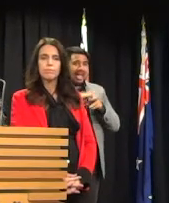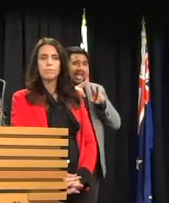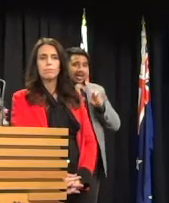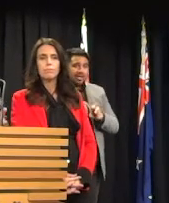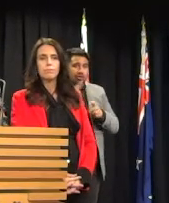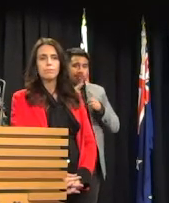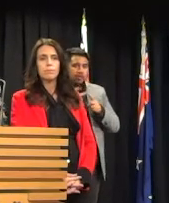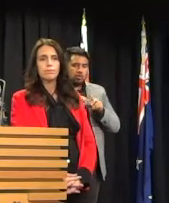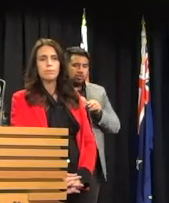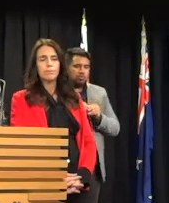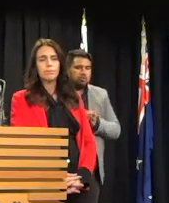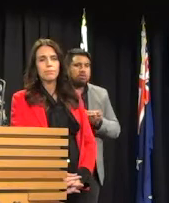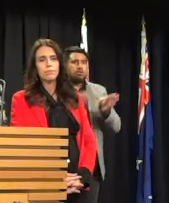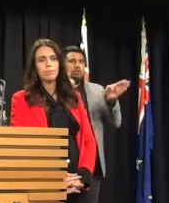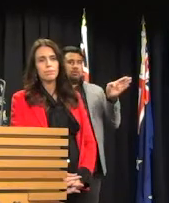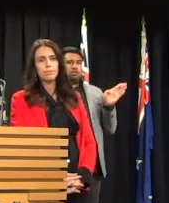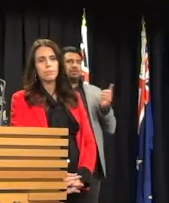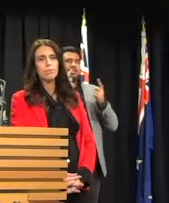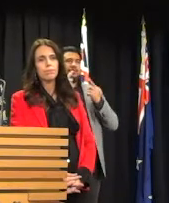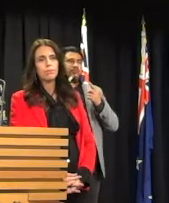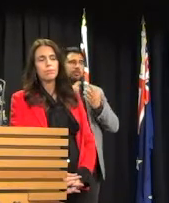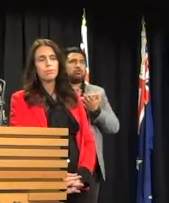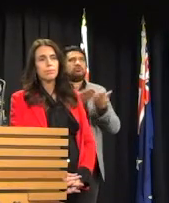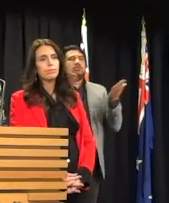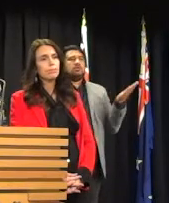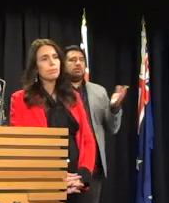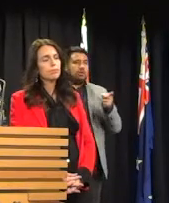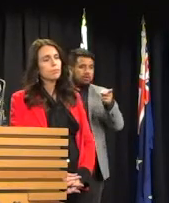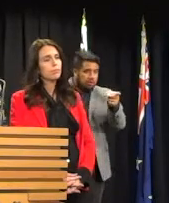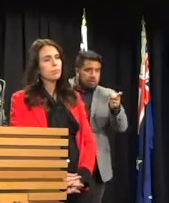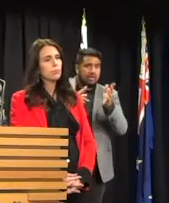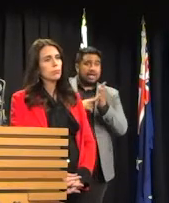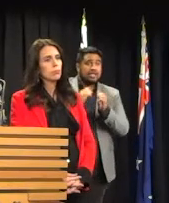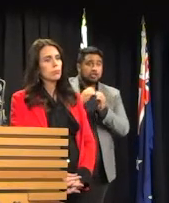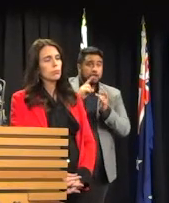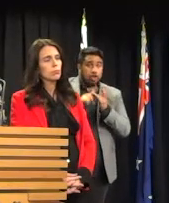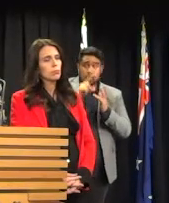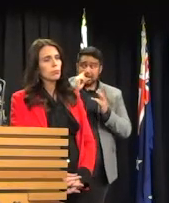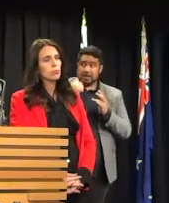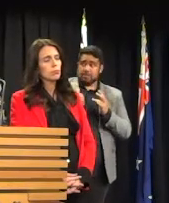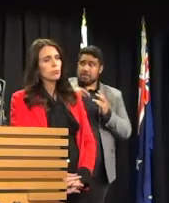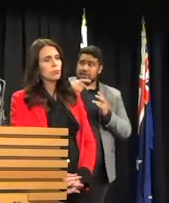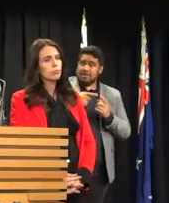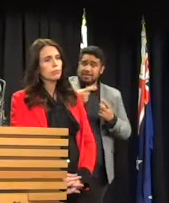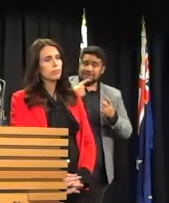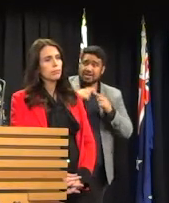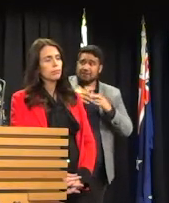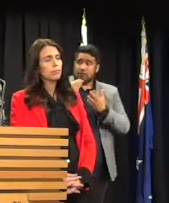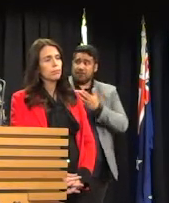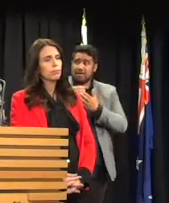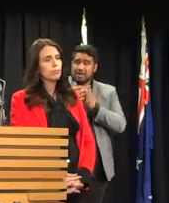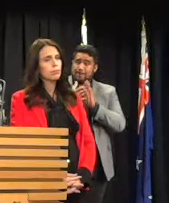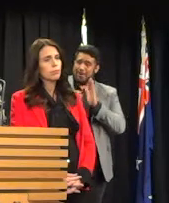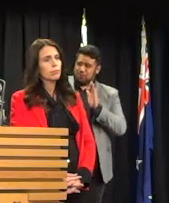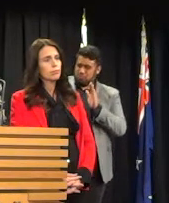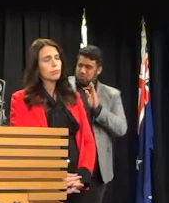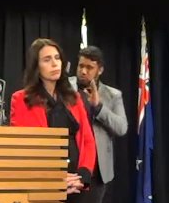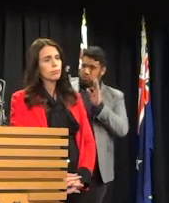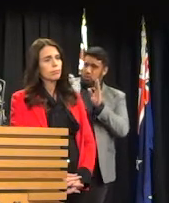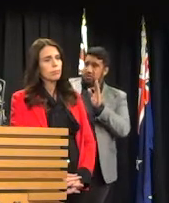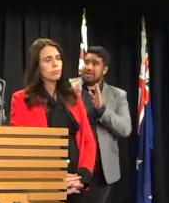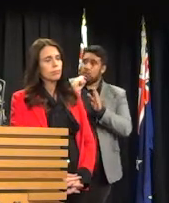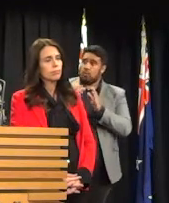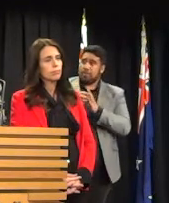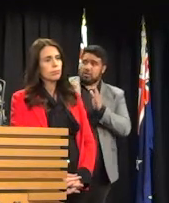analytical information that you might get through some sort of database. So NGOs can expect that data, the funding model, as you call it, that will be wound